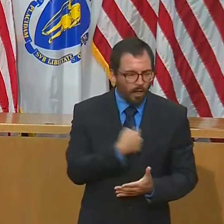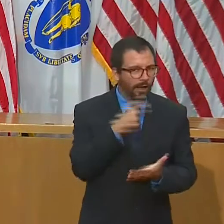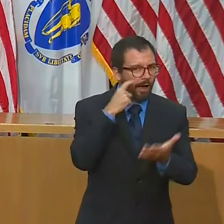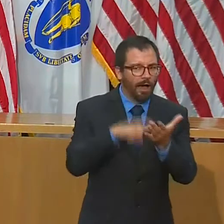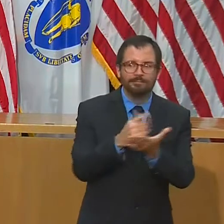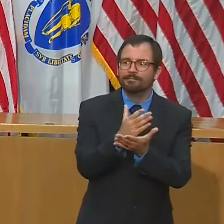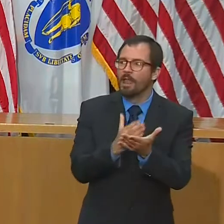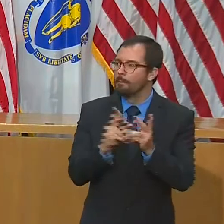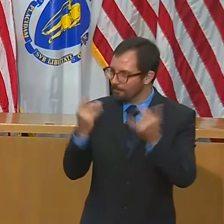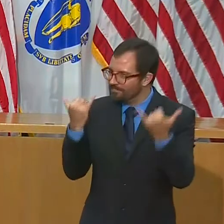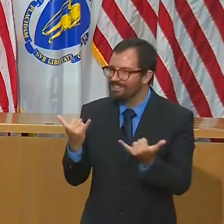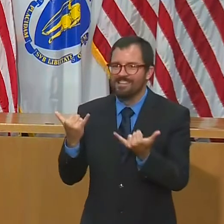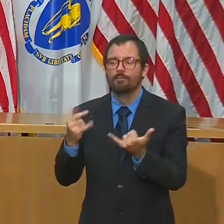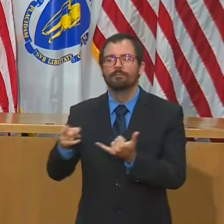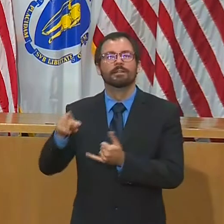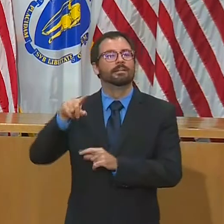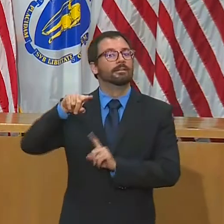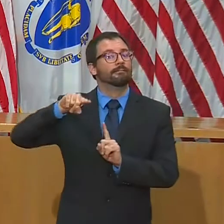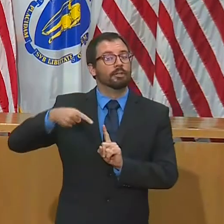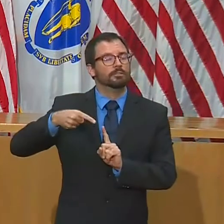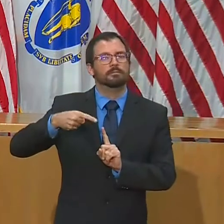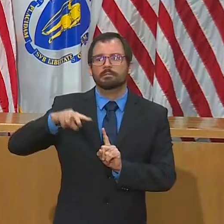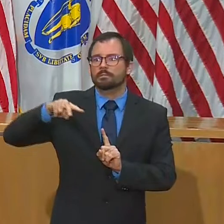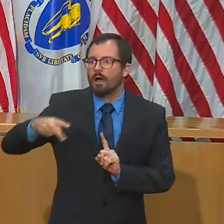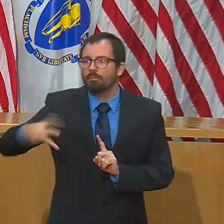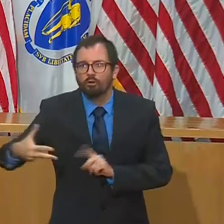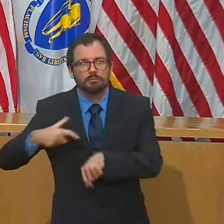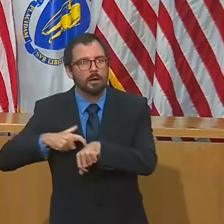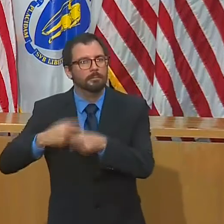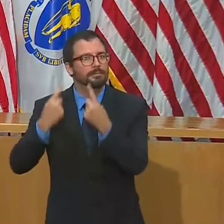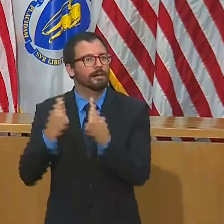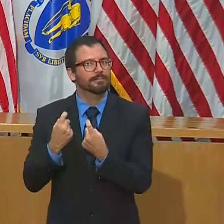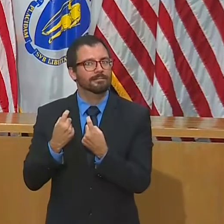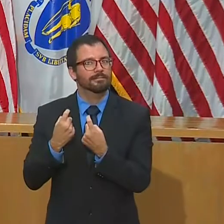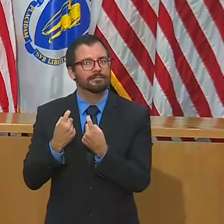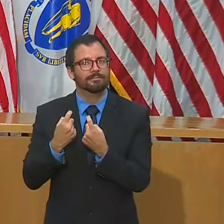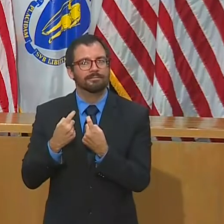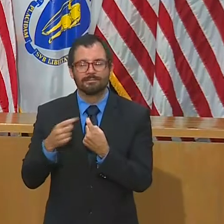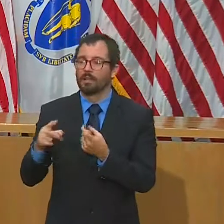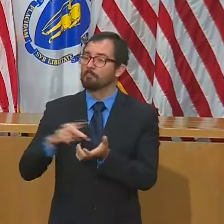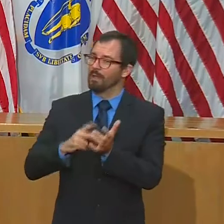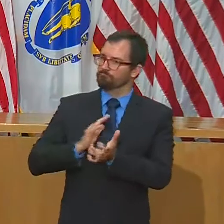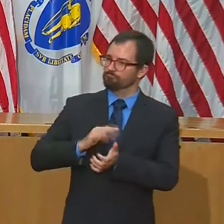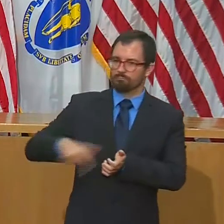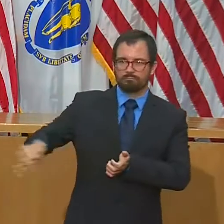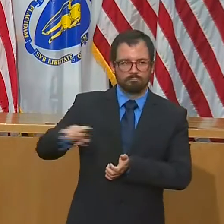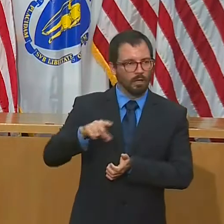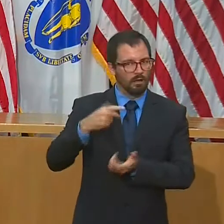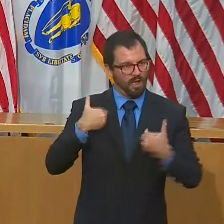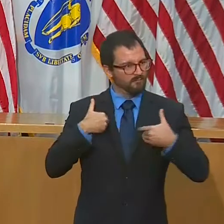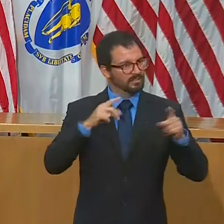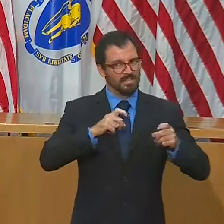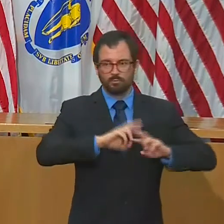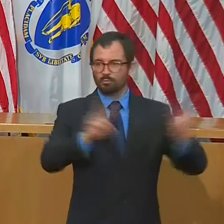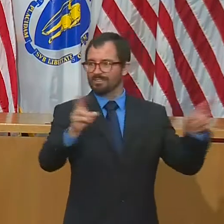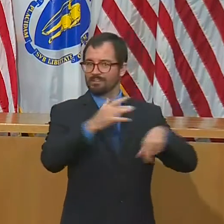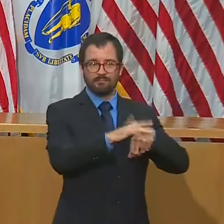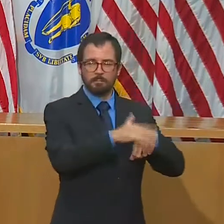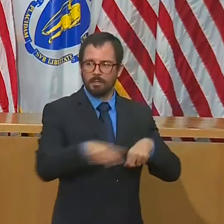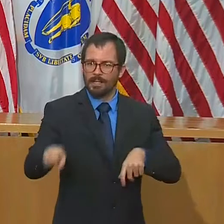are taking advantage of the testing resources that we've made readily available across our state. The 7-day average for the number of